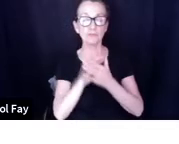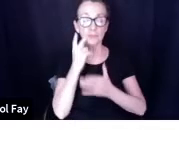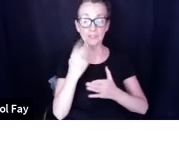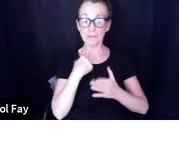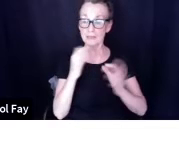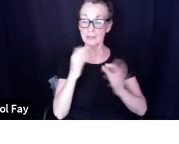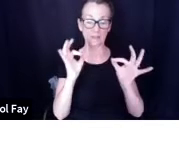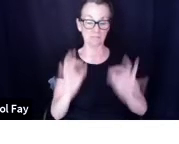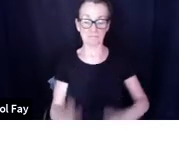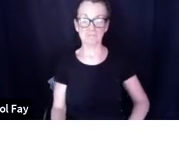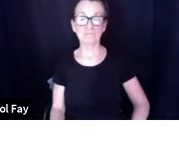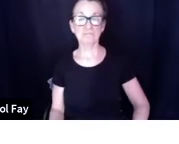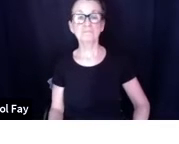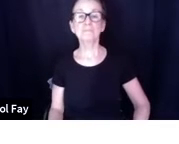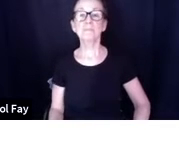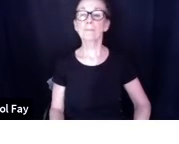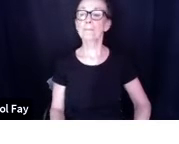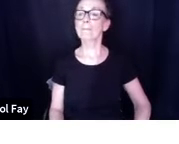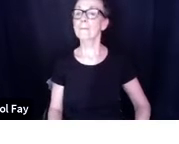If you see me, that's fine.